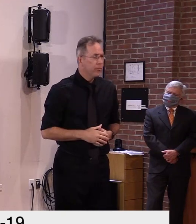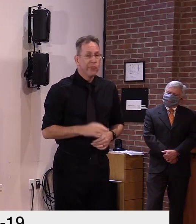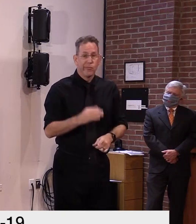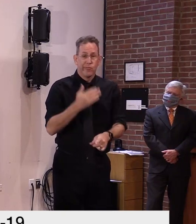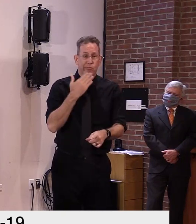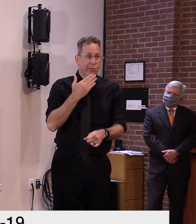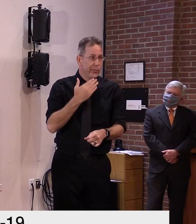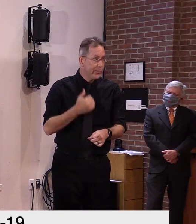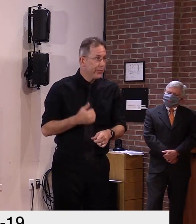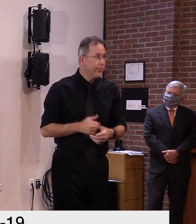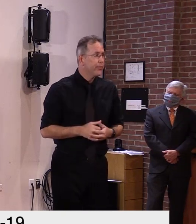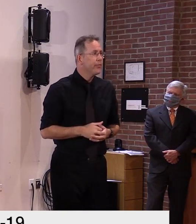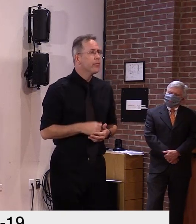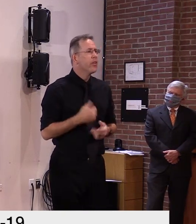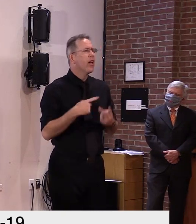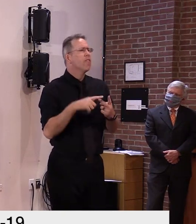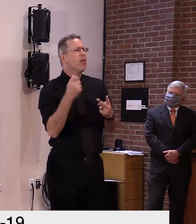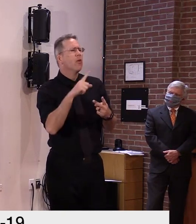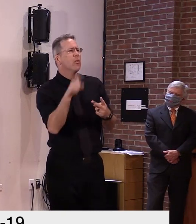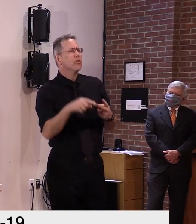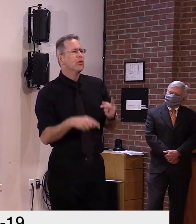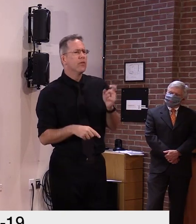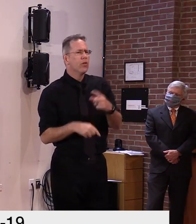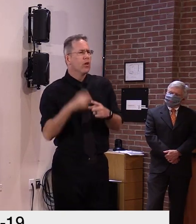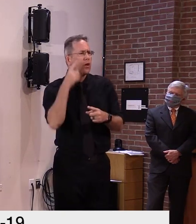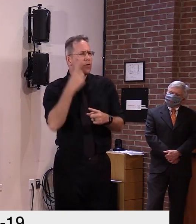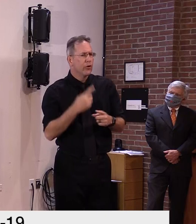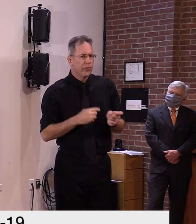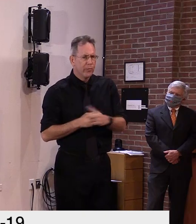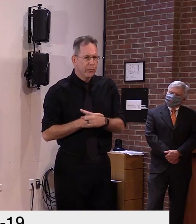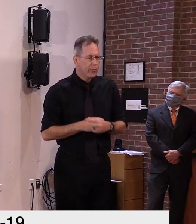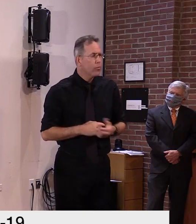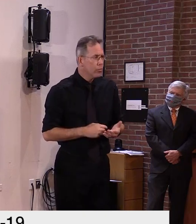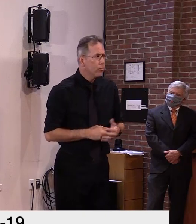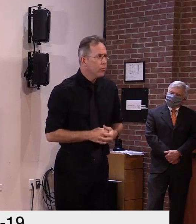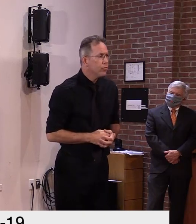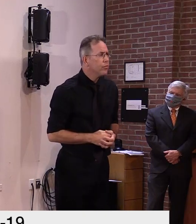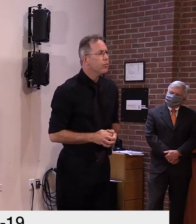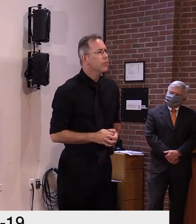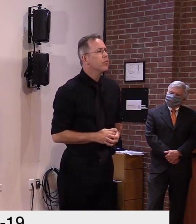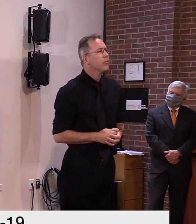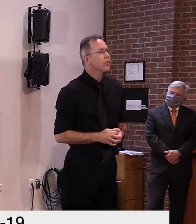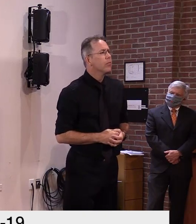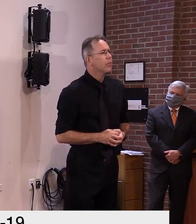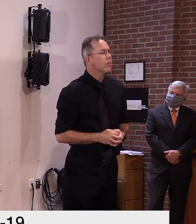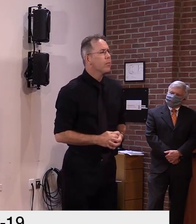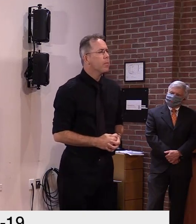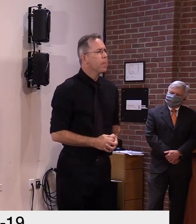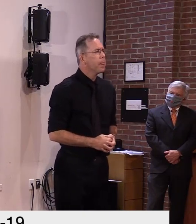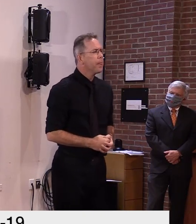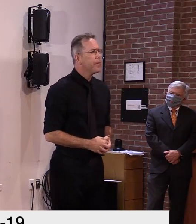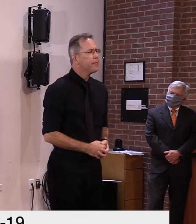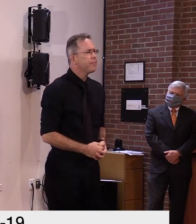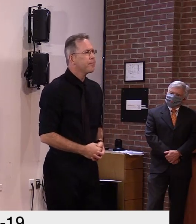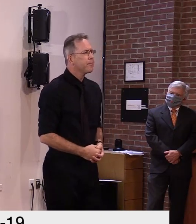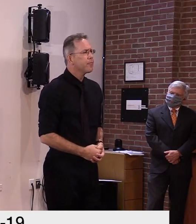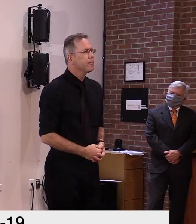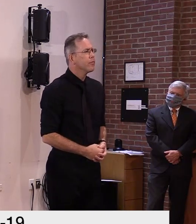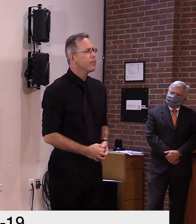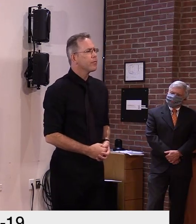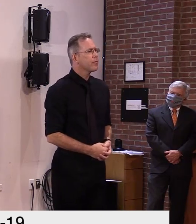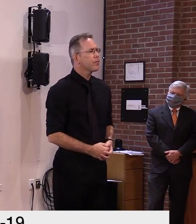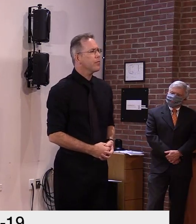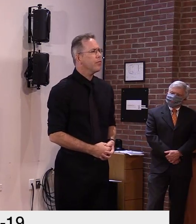I have another question for the governor. The auditor released a report today urging the Green Mountain Care Board to consider